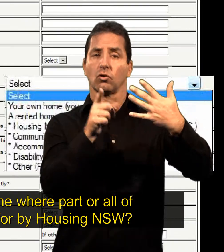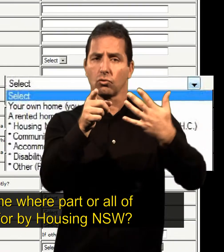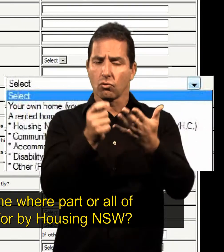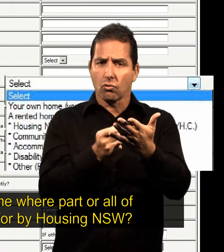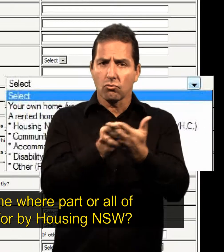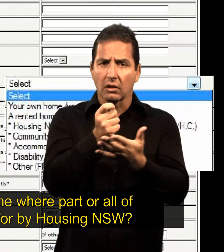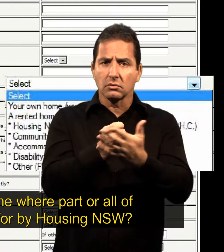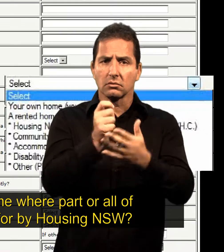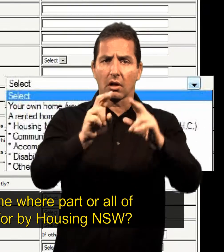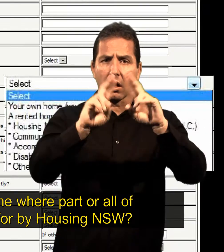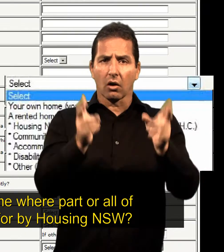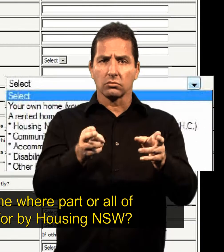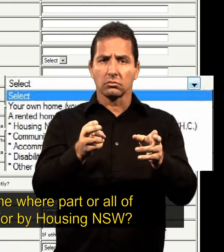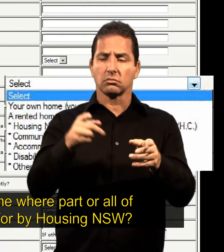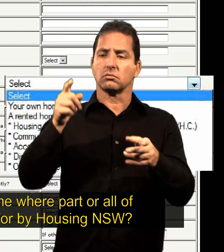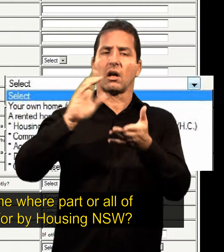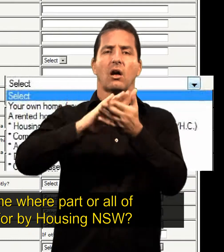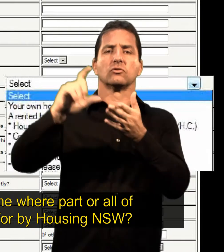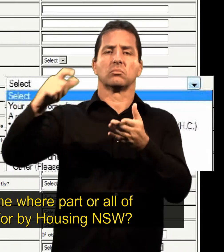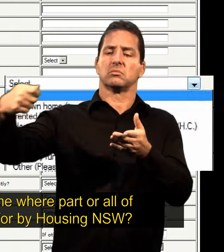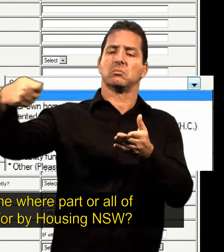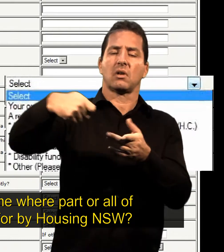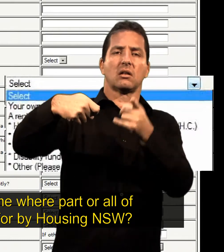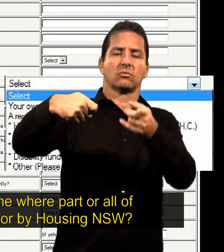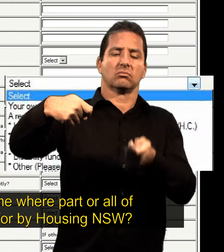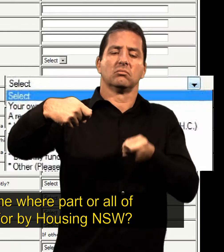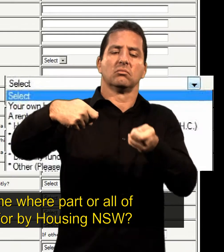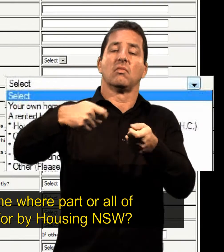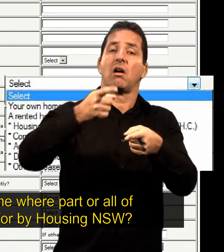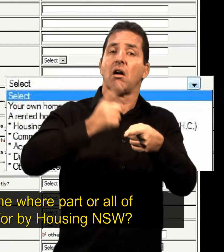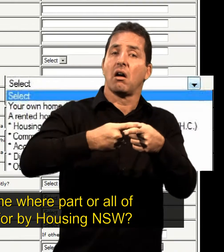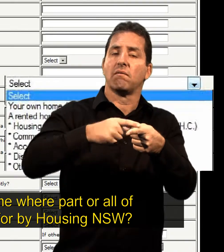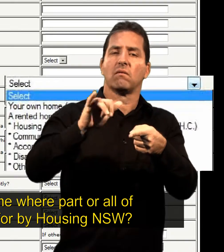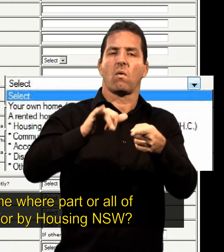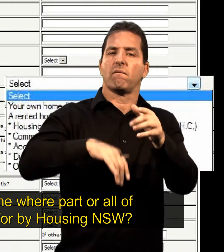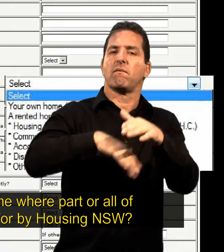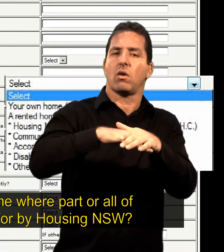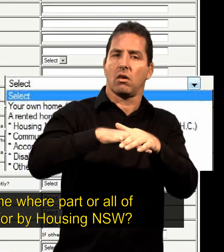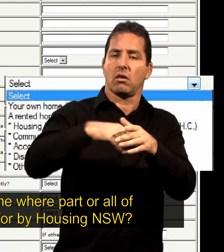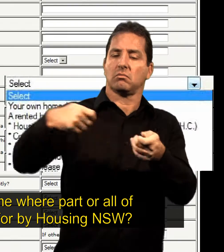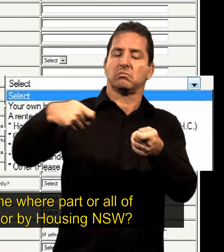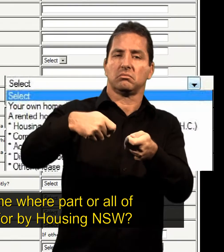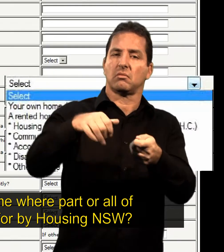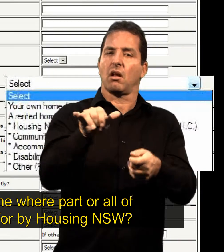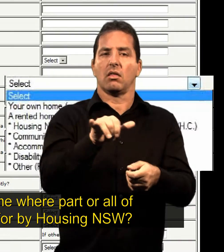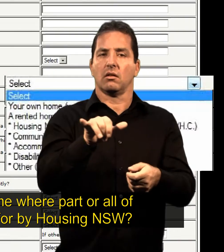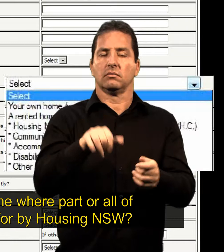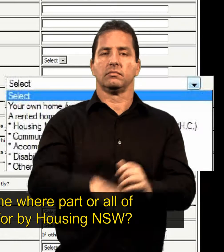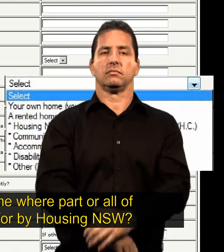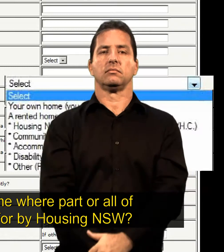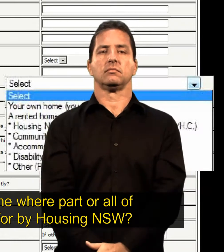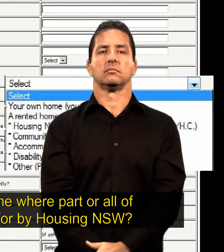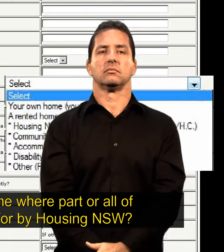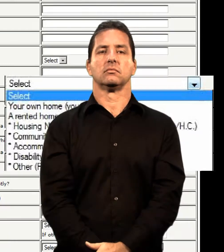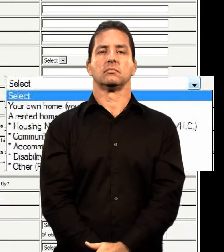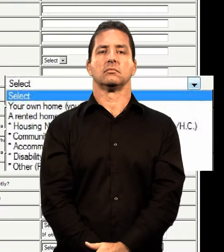Do you live in a home where part or all of your rent is paid for by Housing New South Wales?